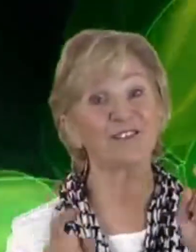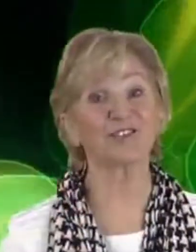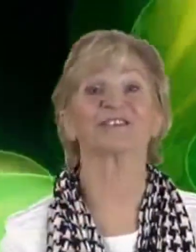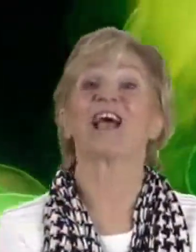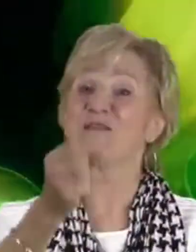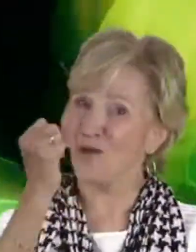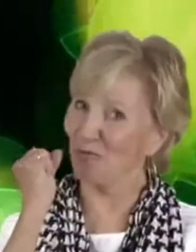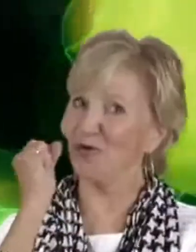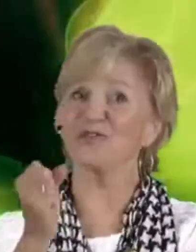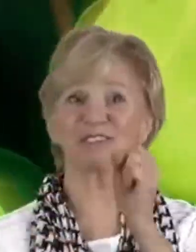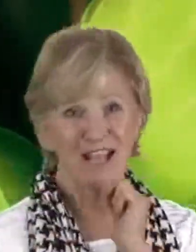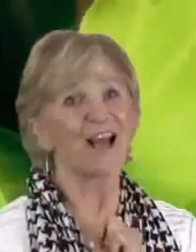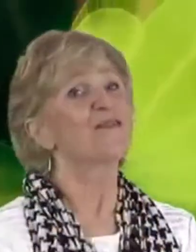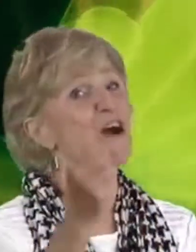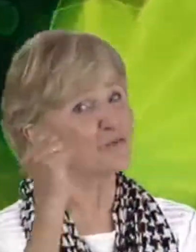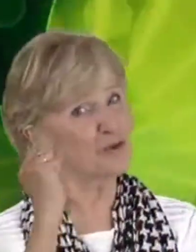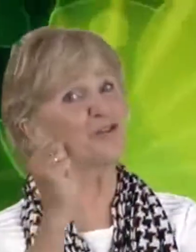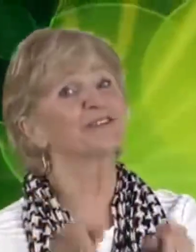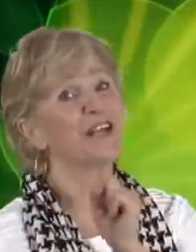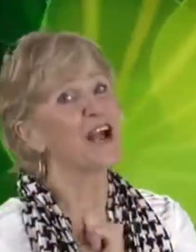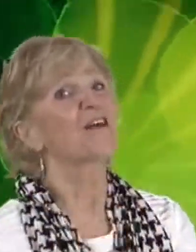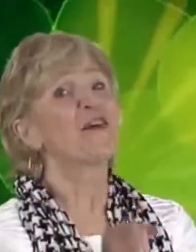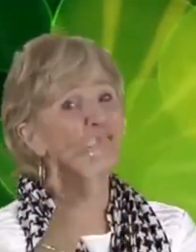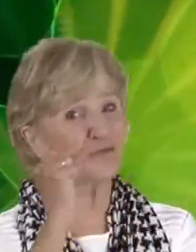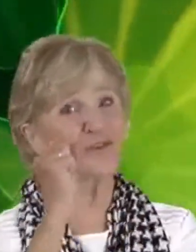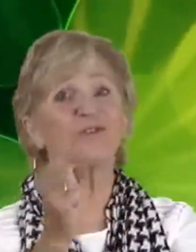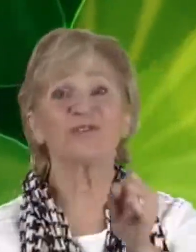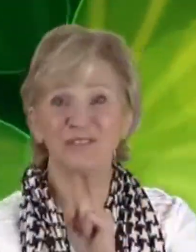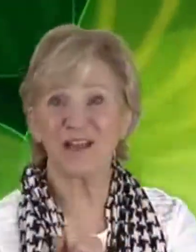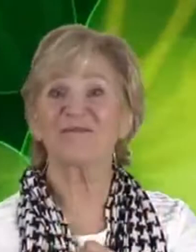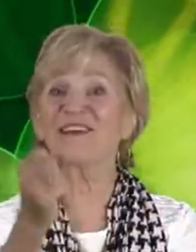The rules, the rules, the rules of the